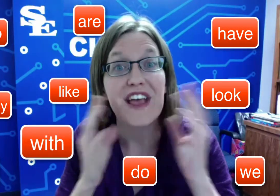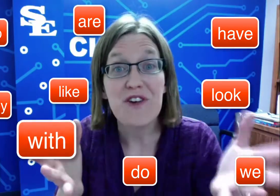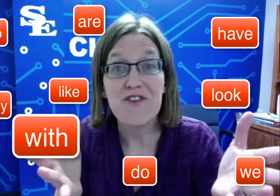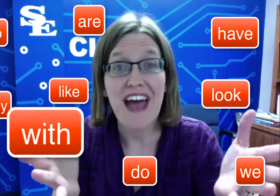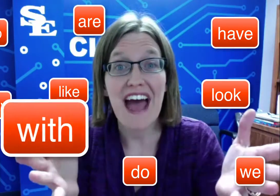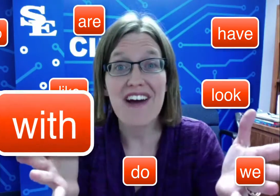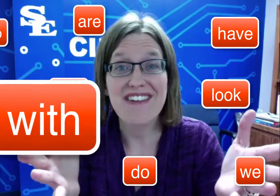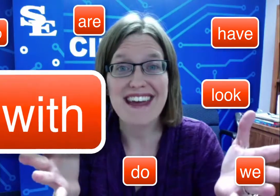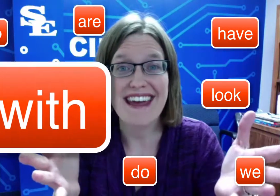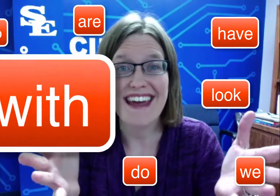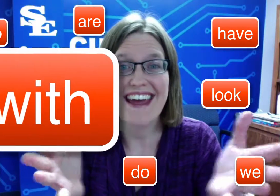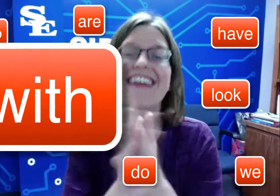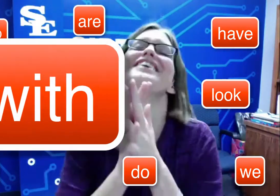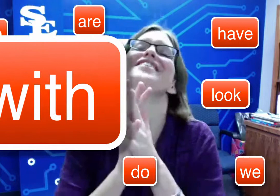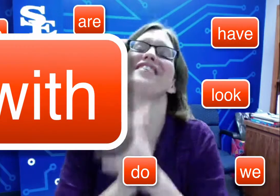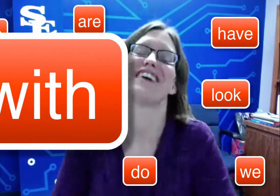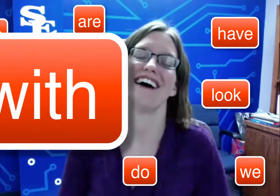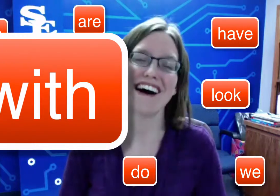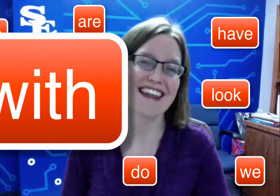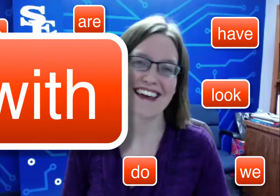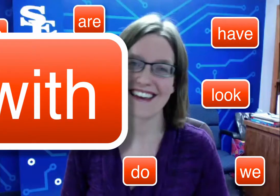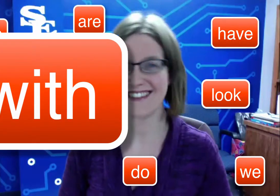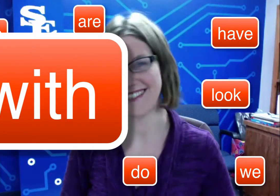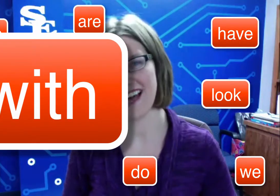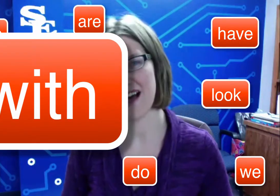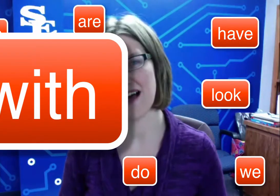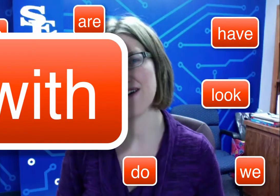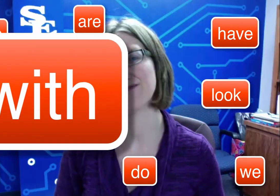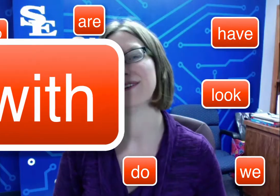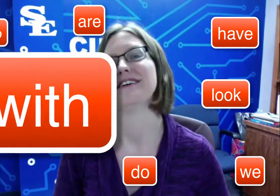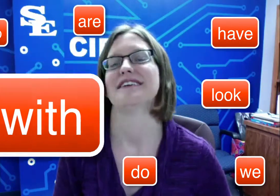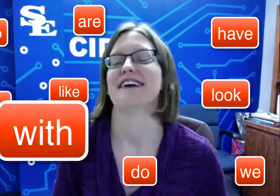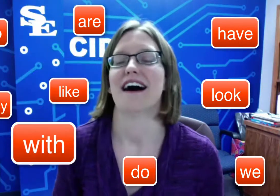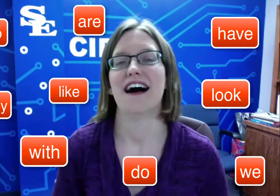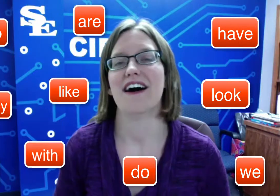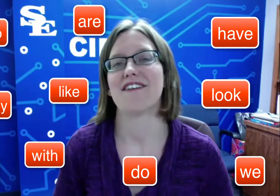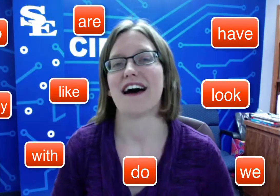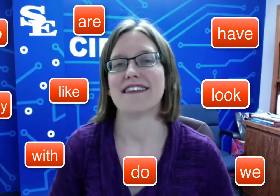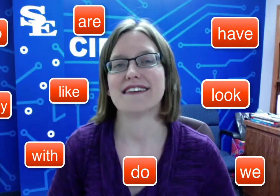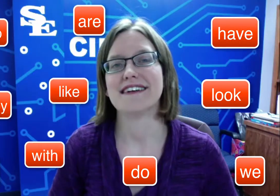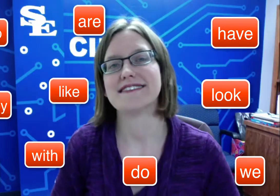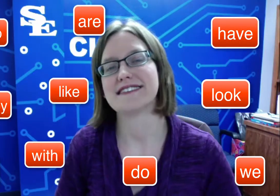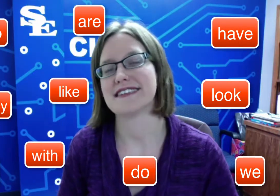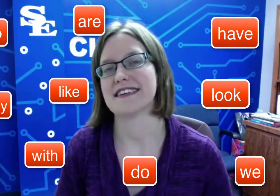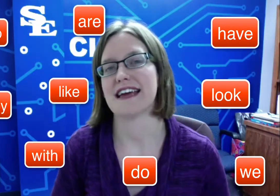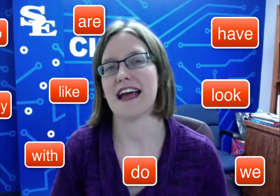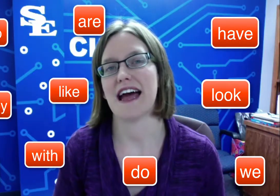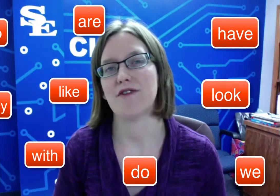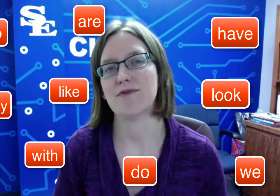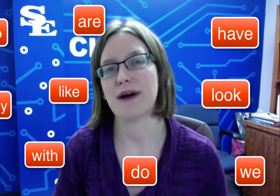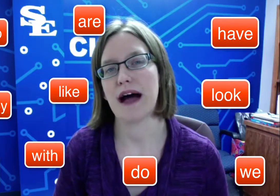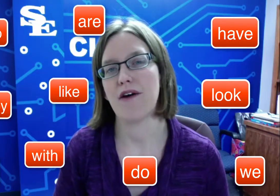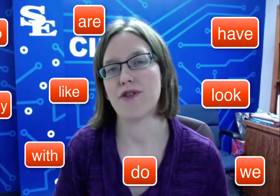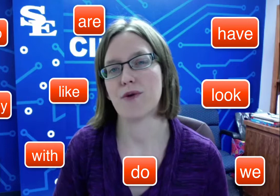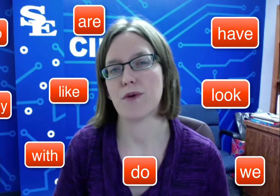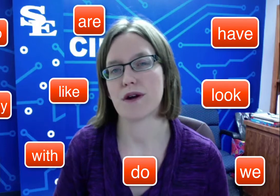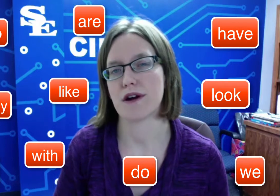You found it! You got it! Good job! All right, let's see. How about the